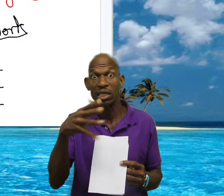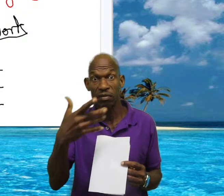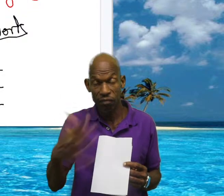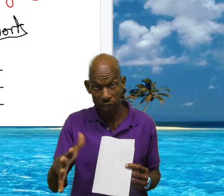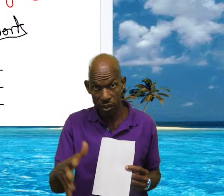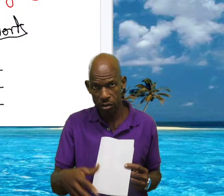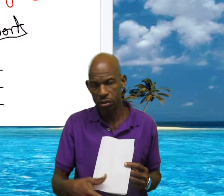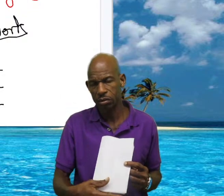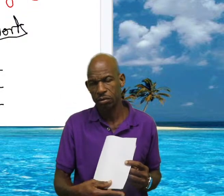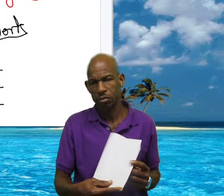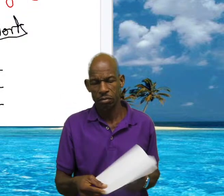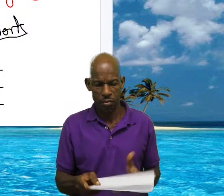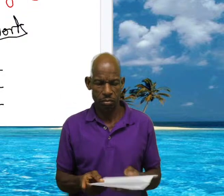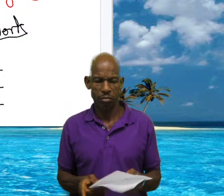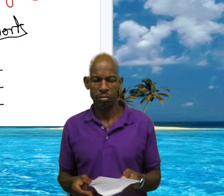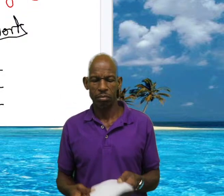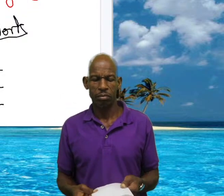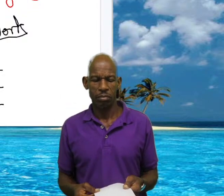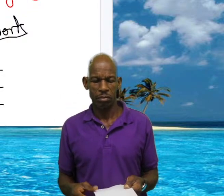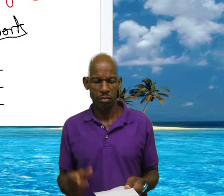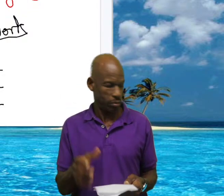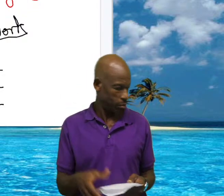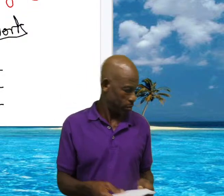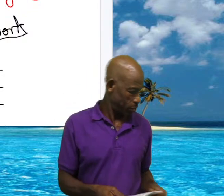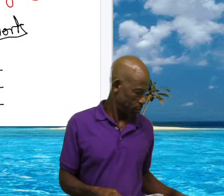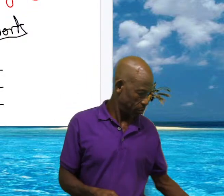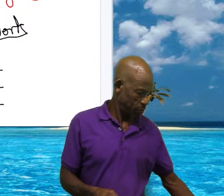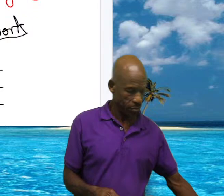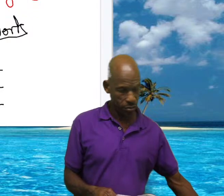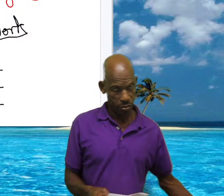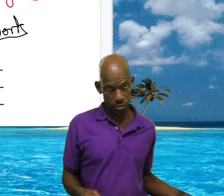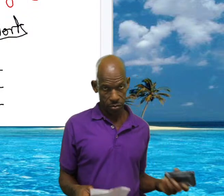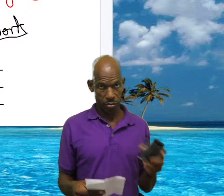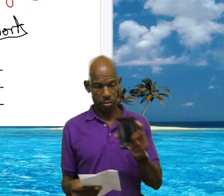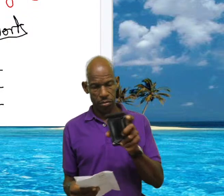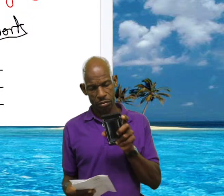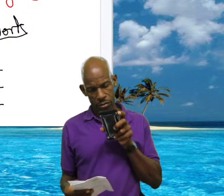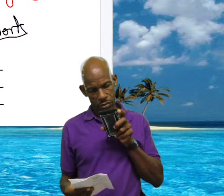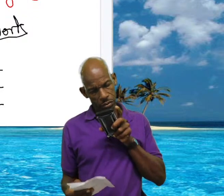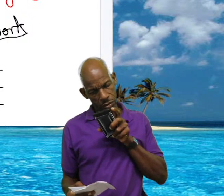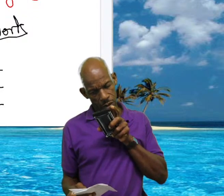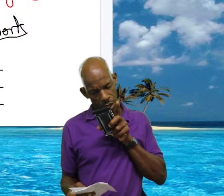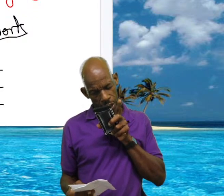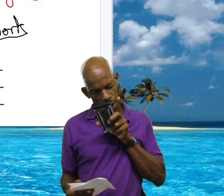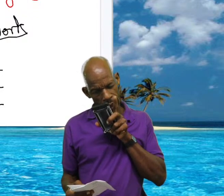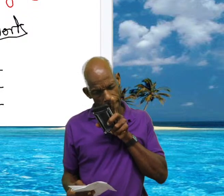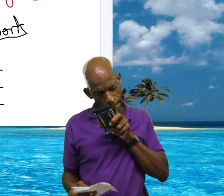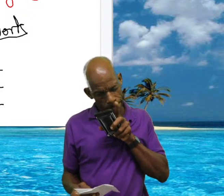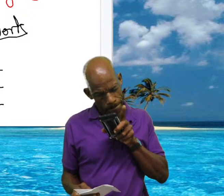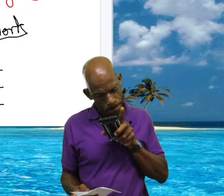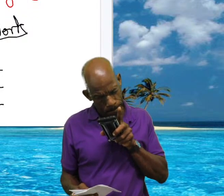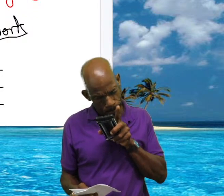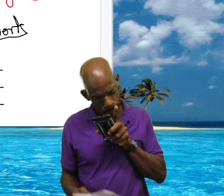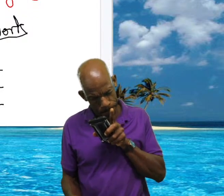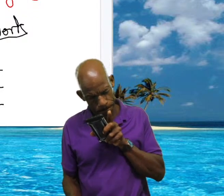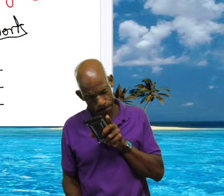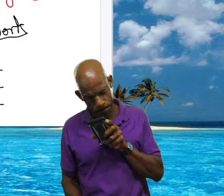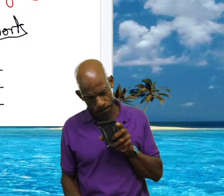you to take a picture of your test and send it to me. I'm timing you. You cannot take too long to send me